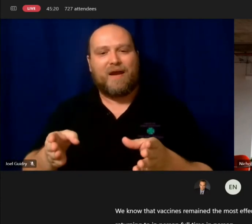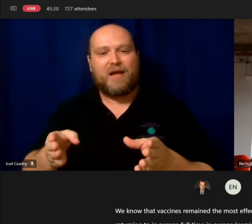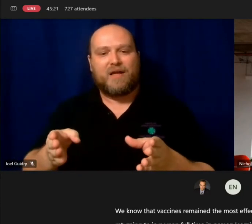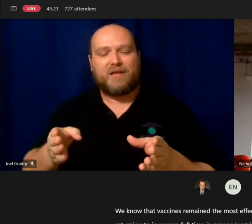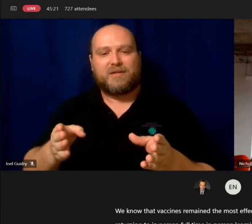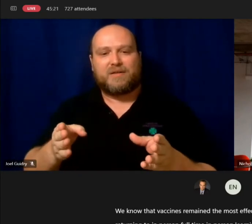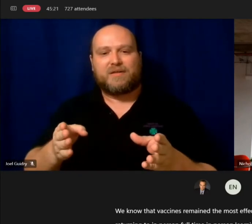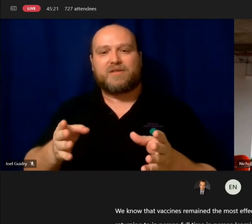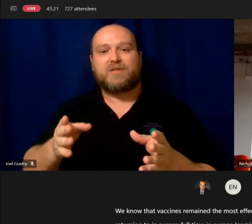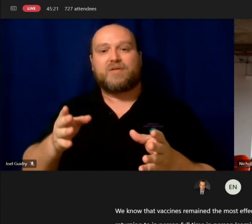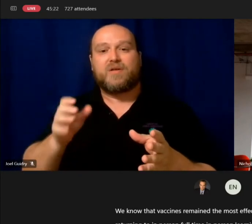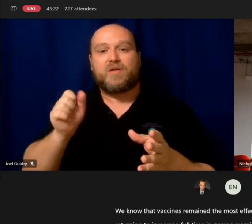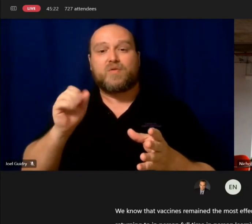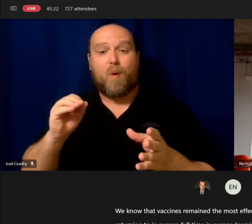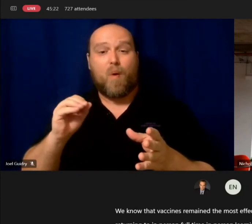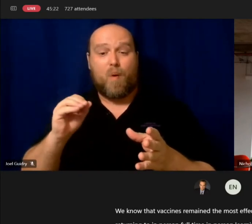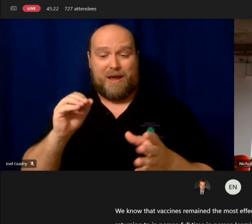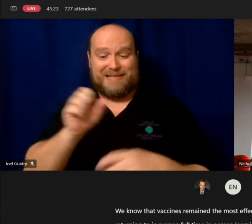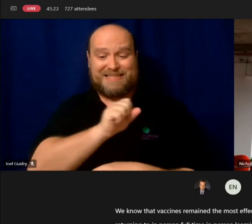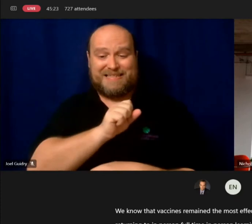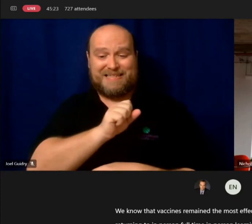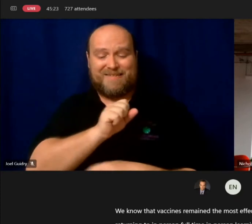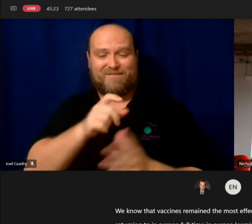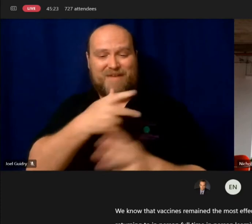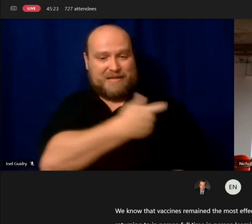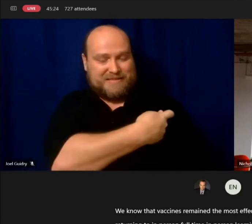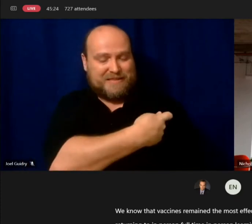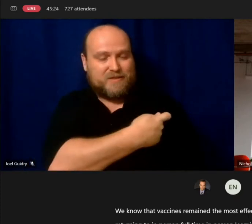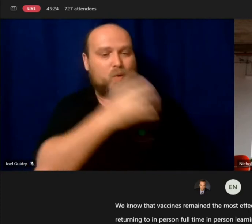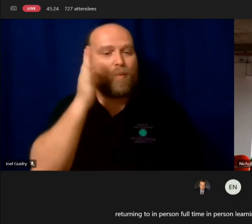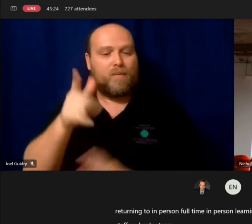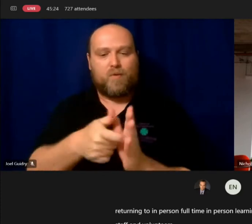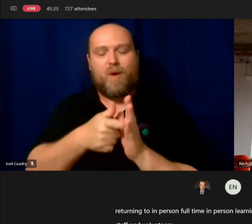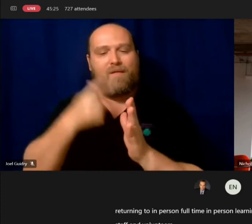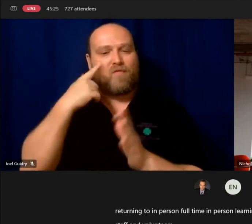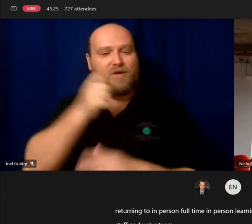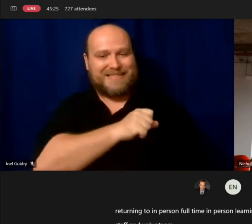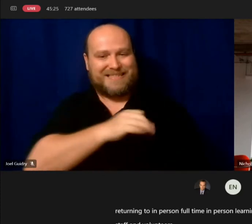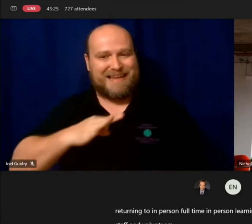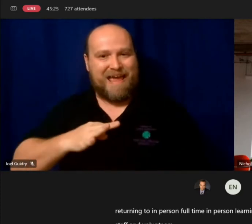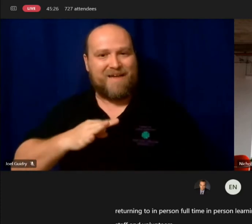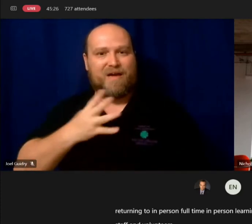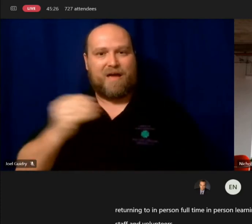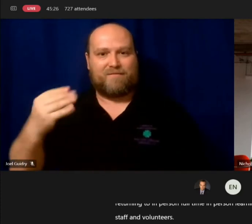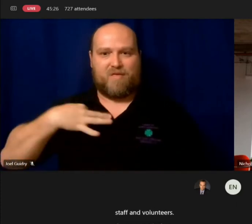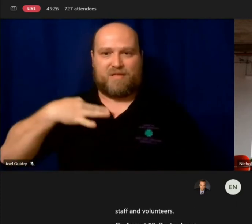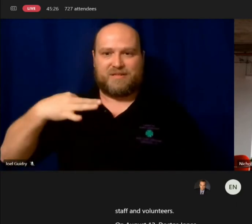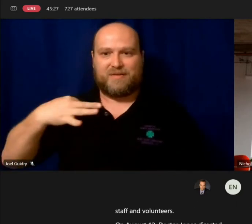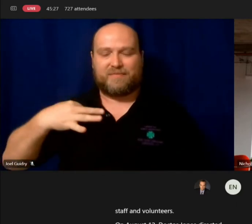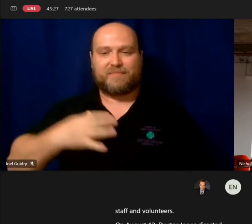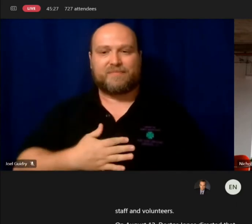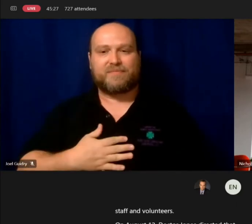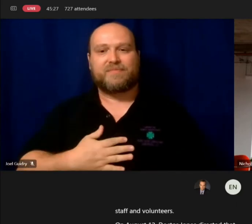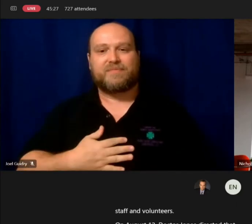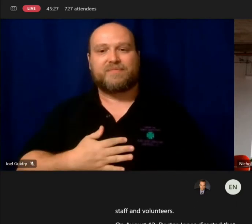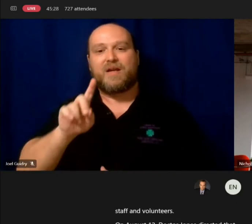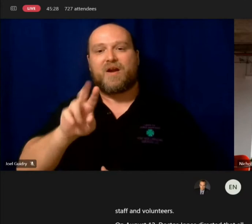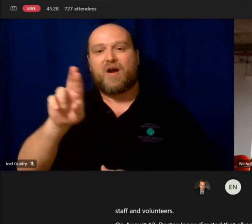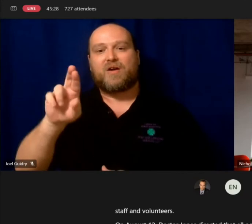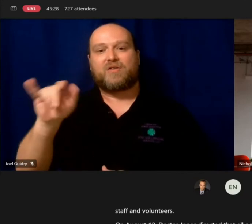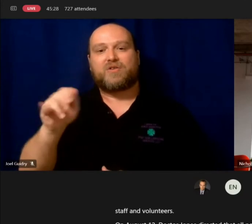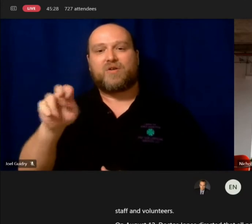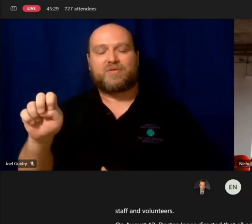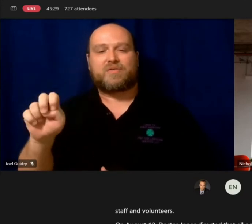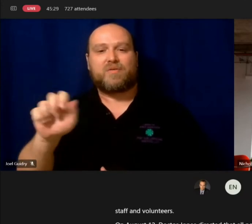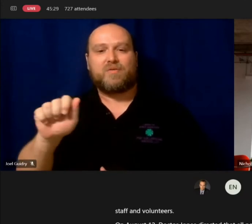for staff and volunteers. On August 12, Dr. Jones directed that all non-representative Seattle Public